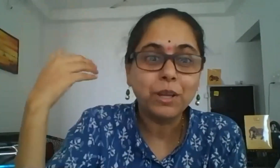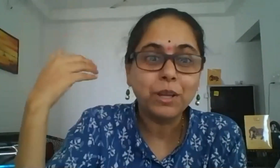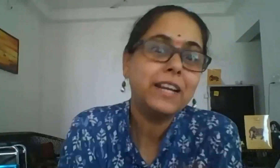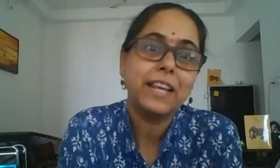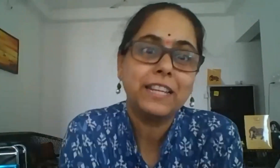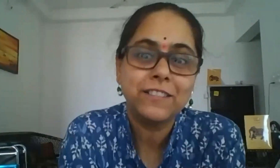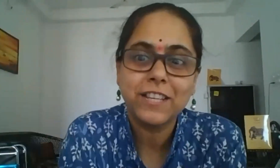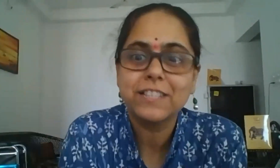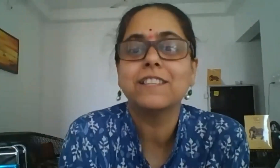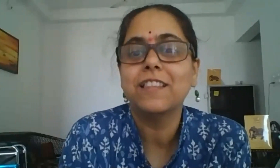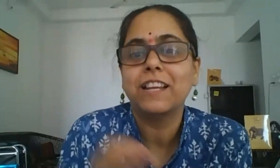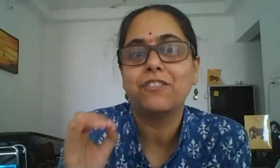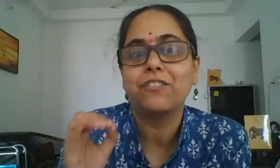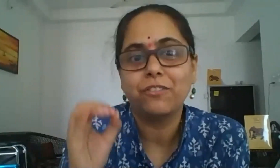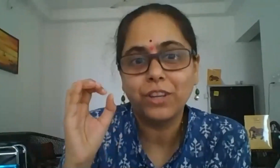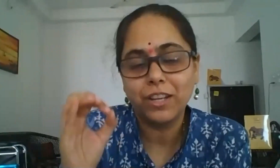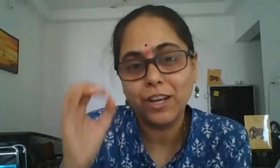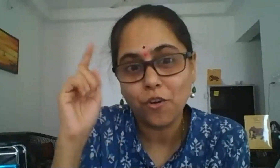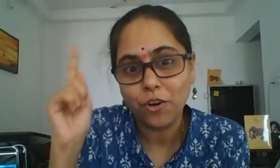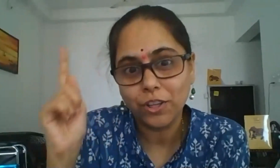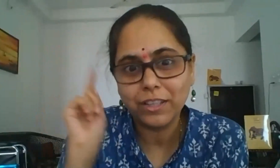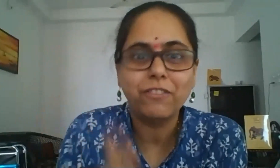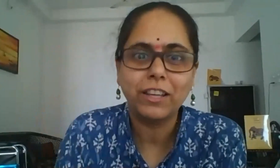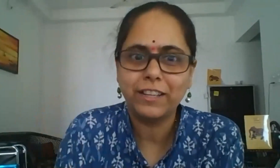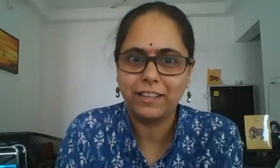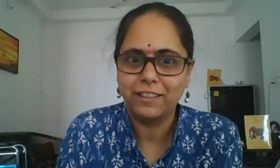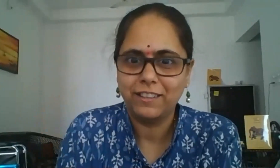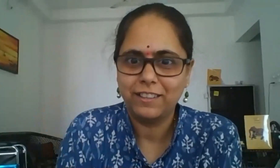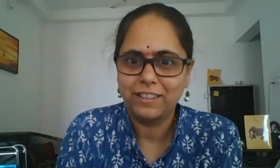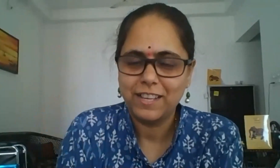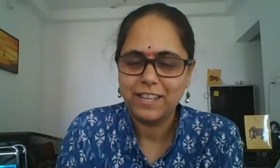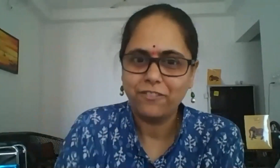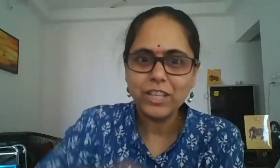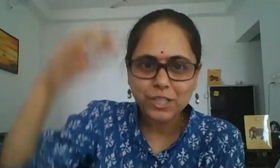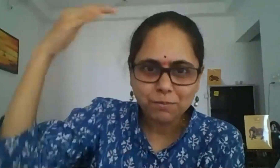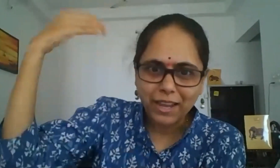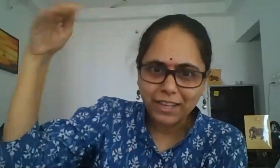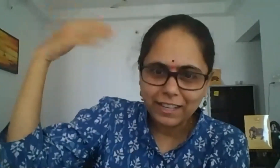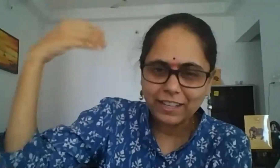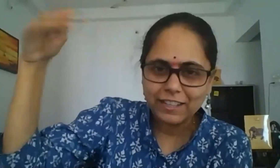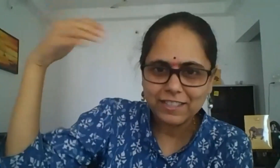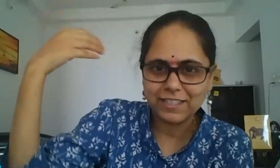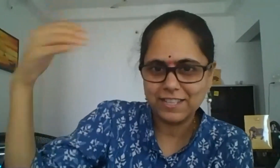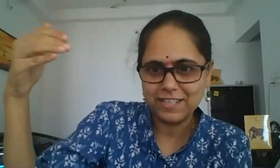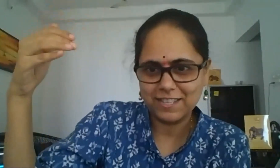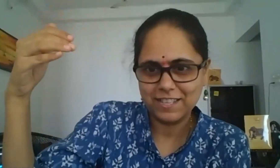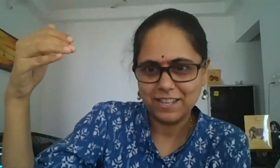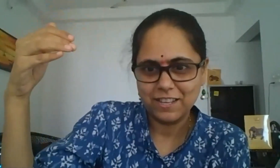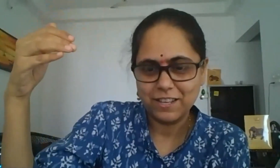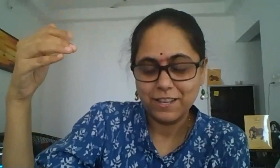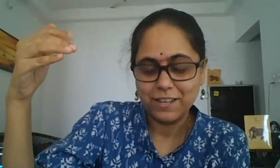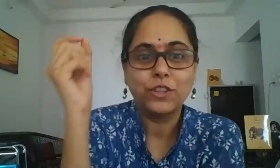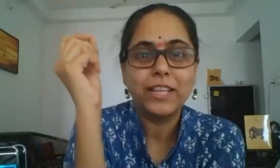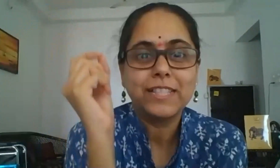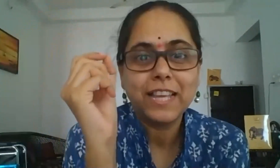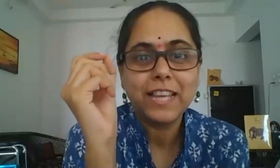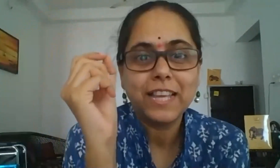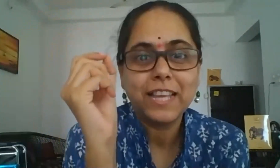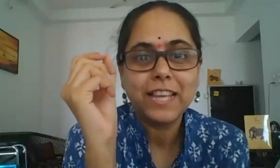1 minute energizer that we did on Diwali day. With smile, he does this. So they say